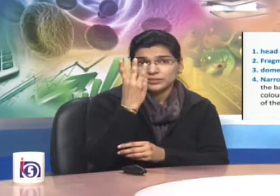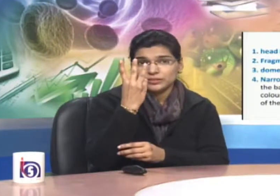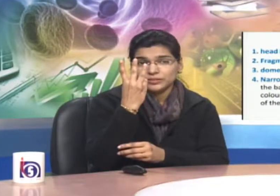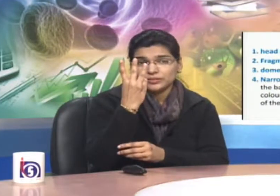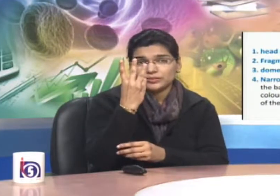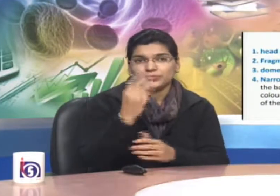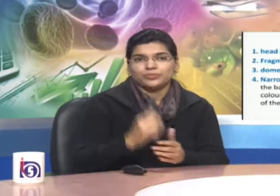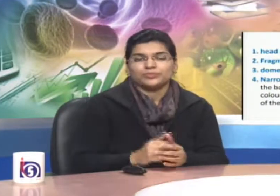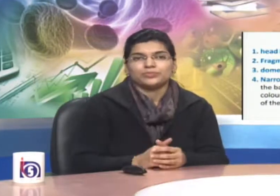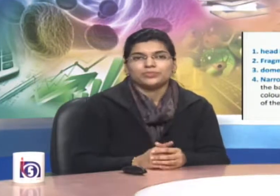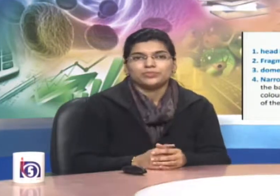Third word is